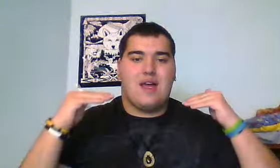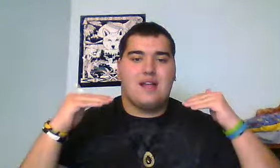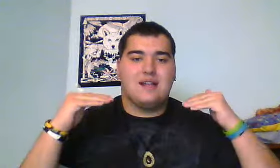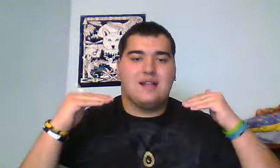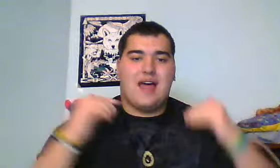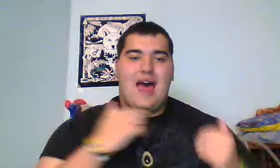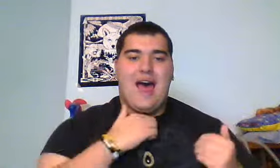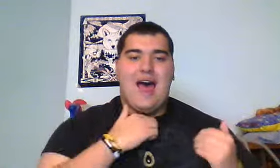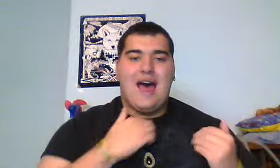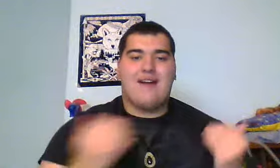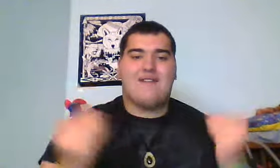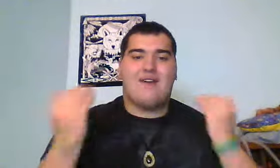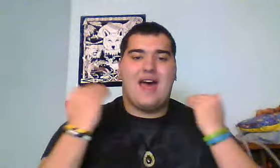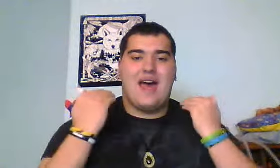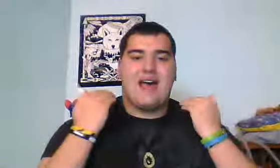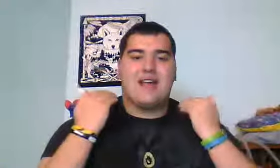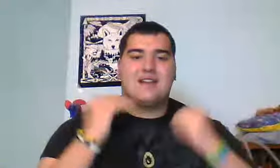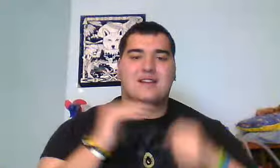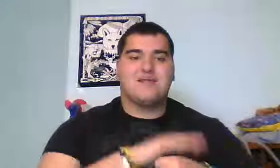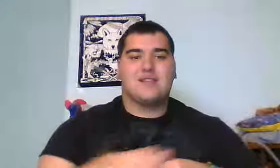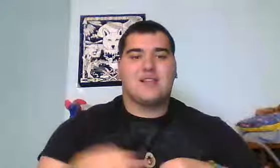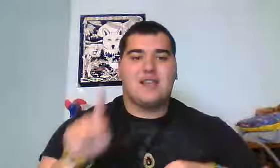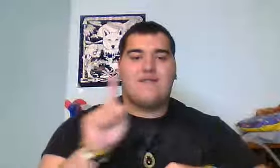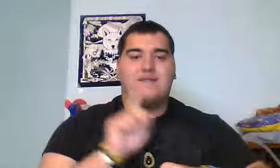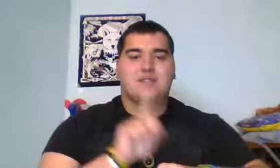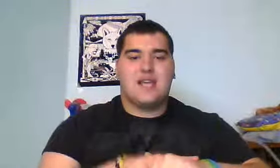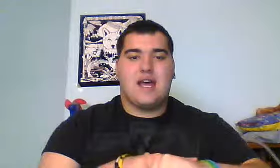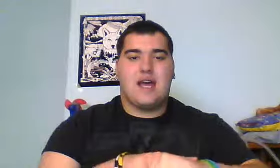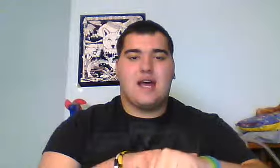Well, I've had just enough time